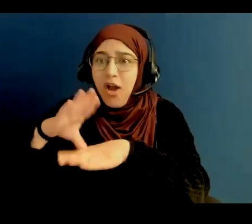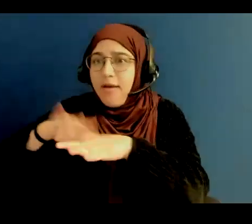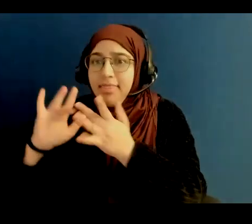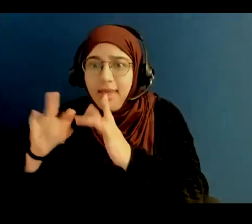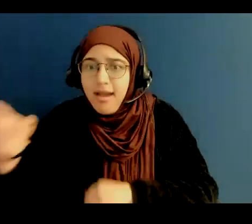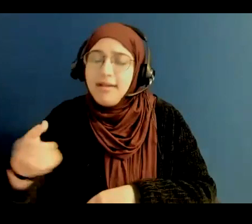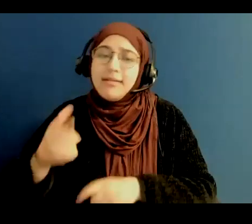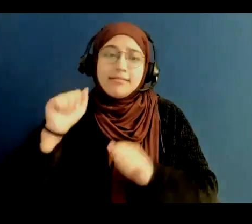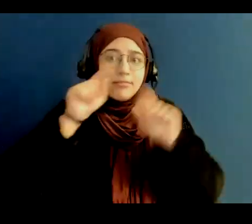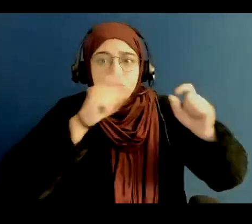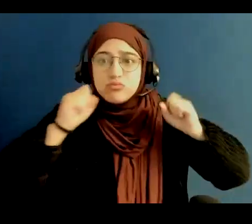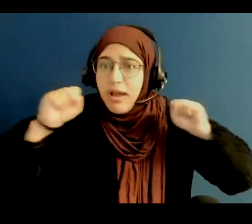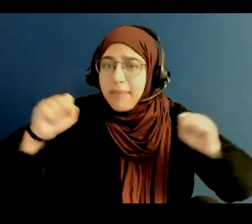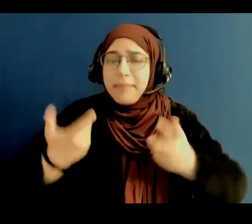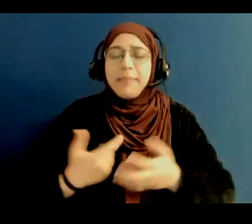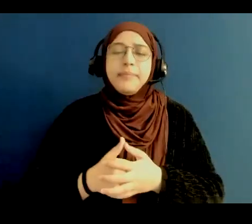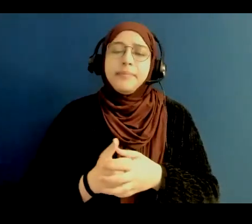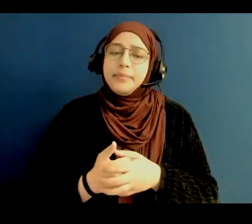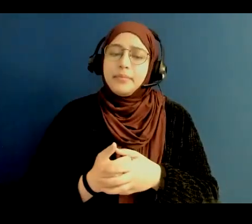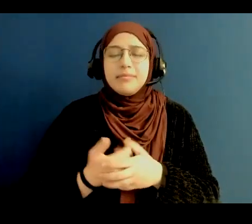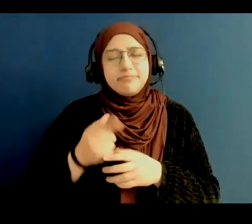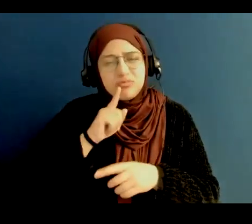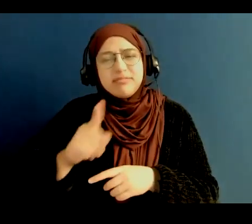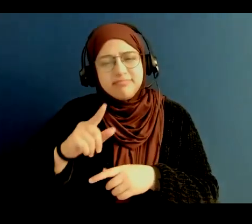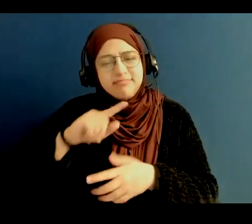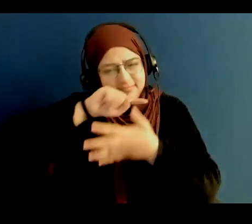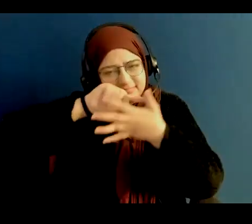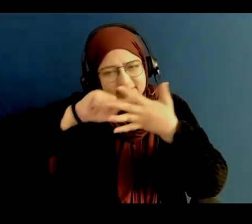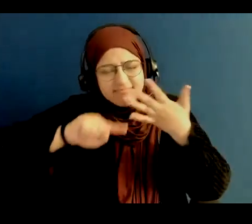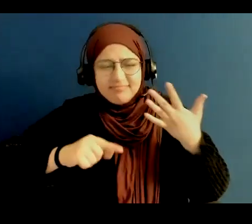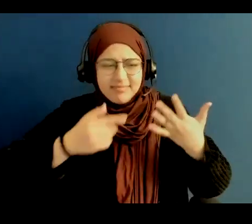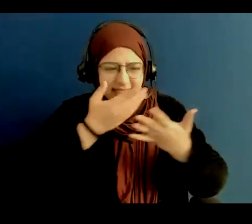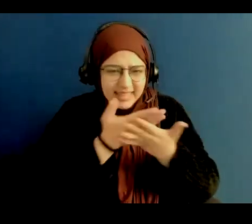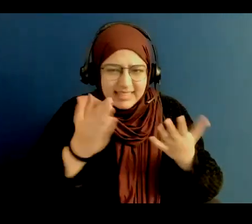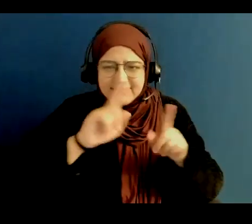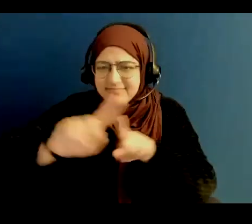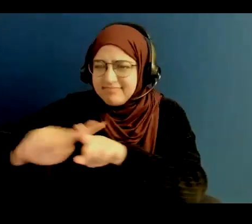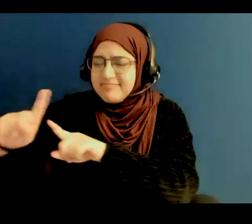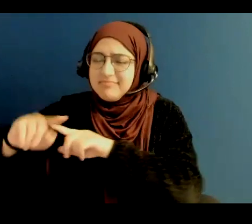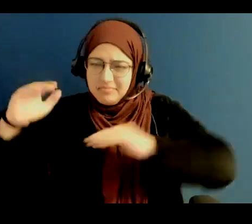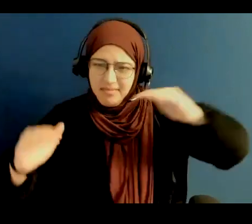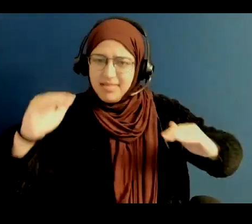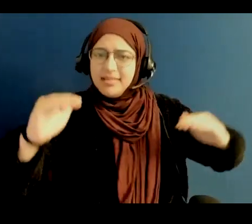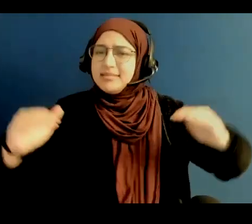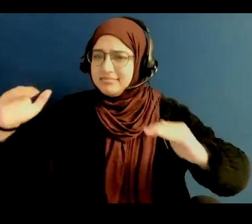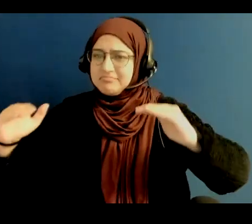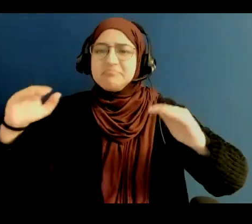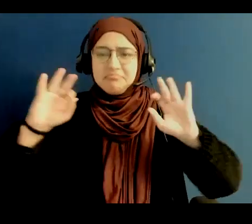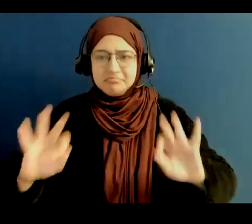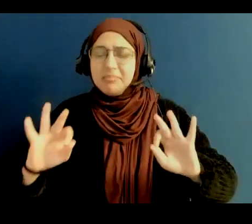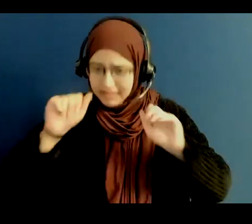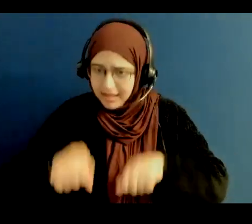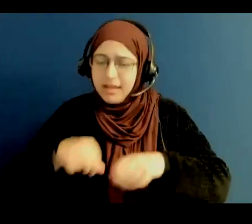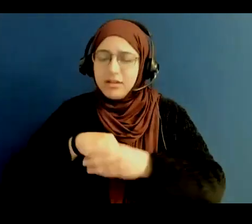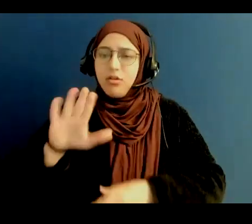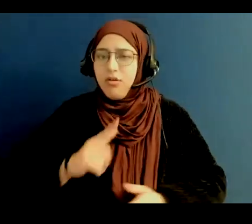You can balance all of these different aspects in your life, and everything is possible. So many a times we